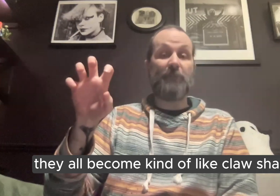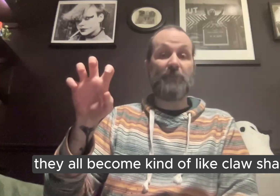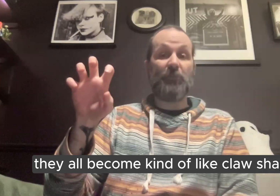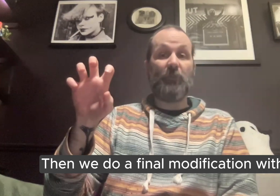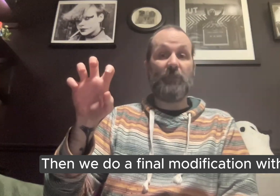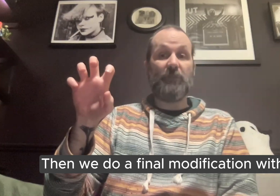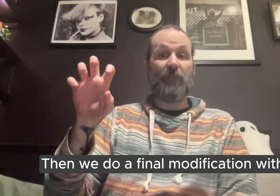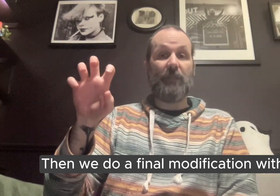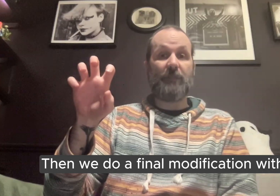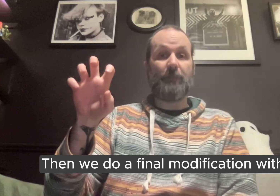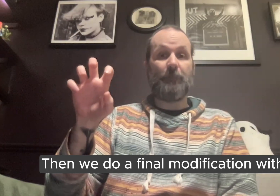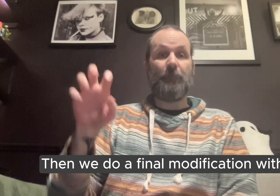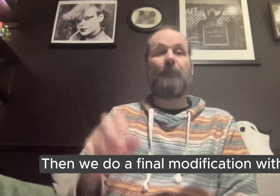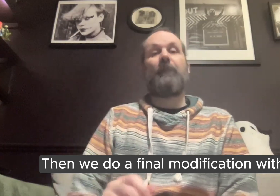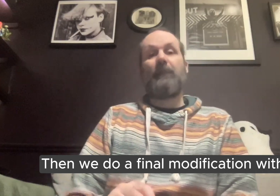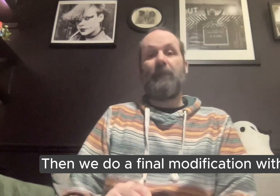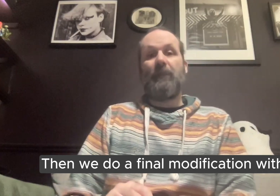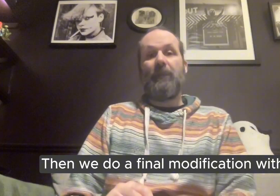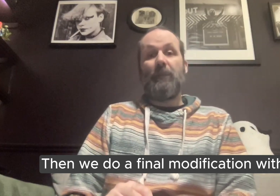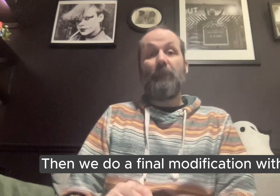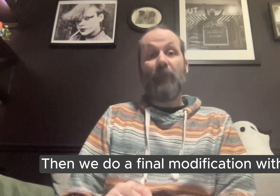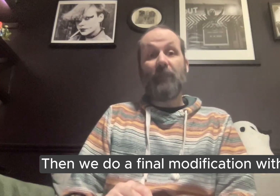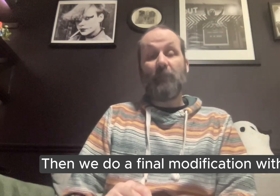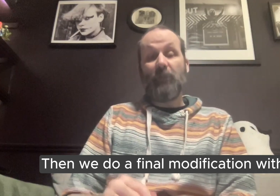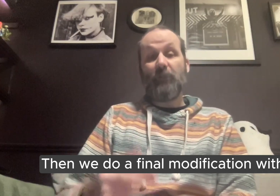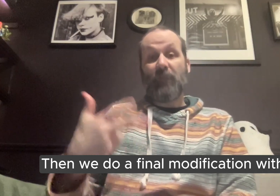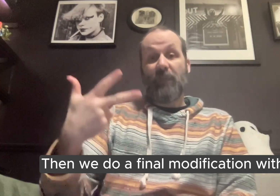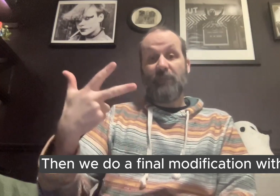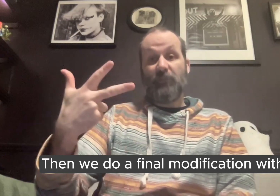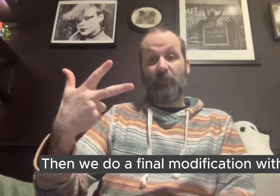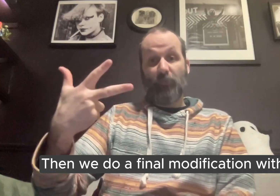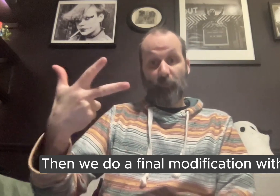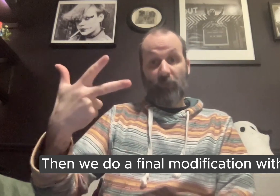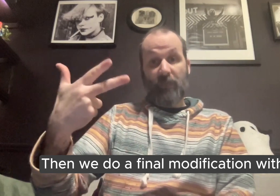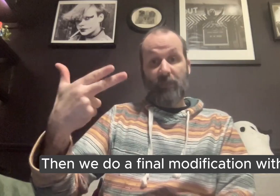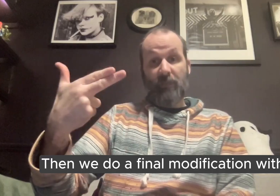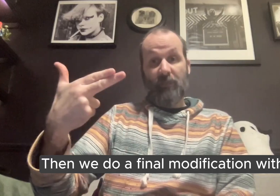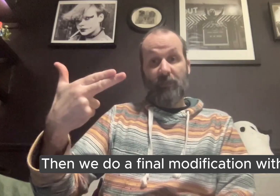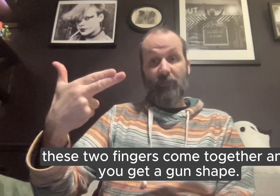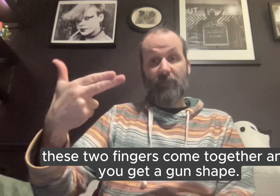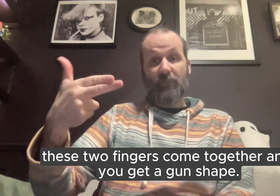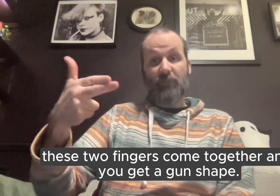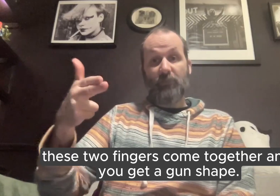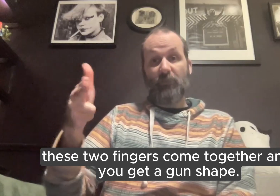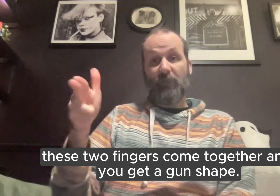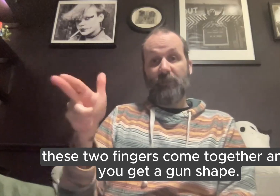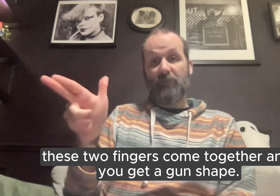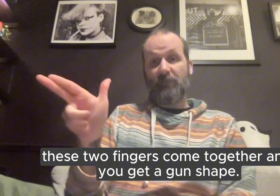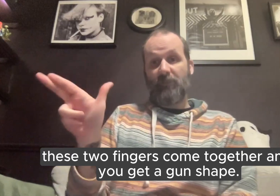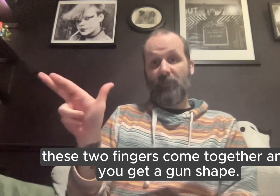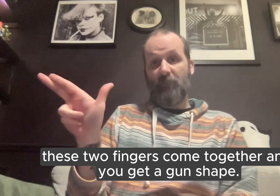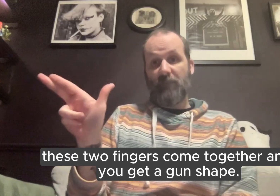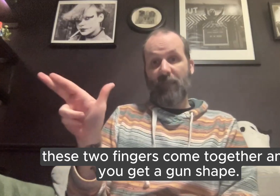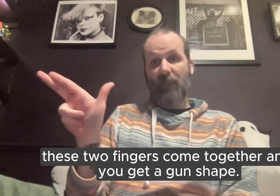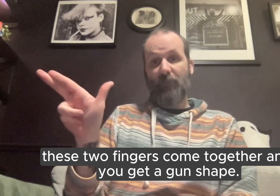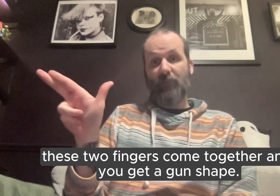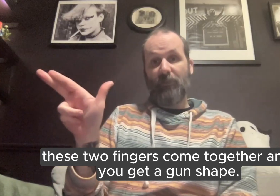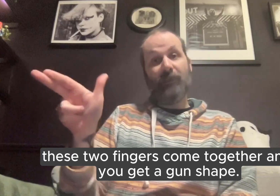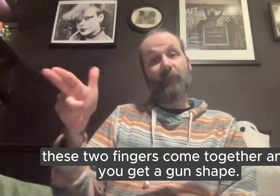shapes when we do that. Final modification with 3, these two fingers come together and you